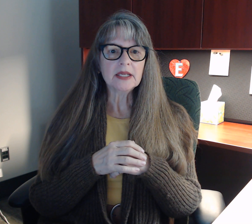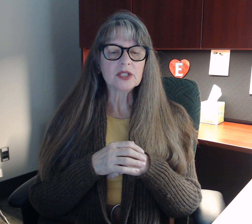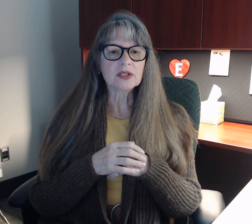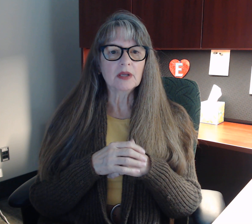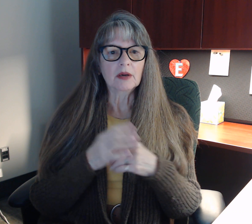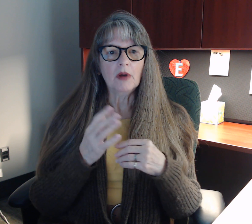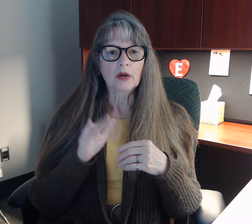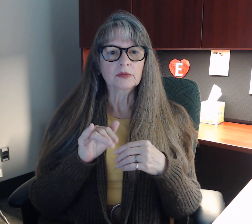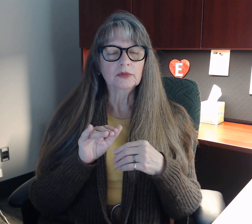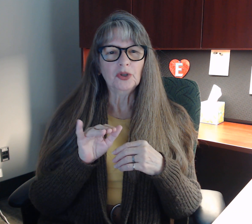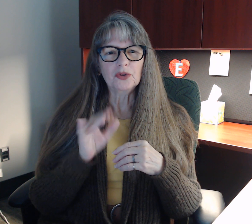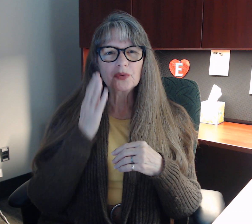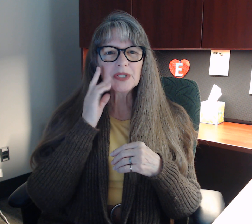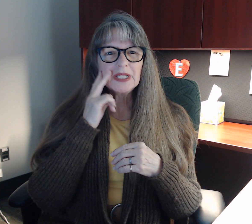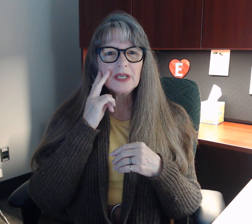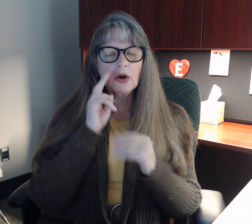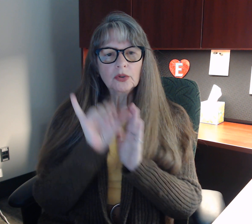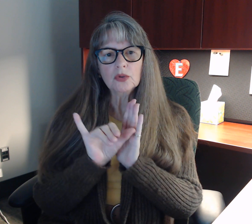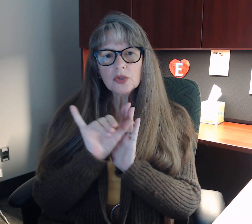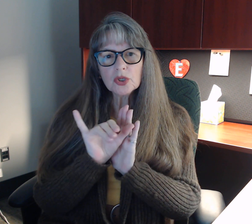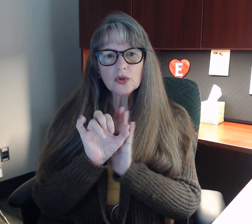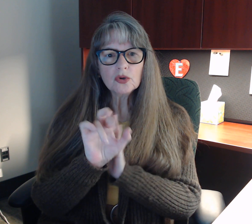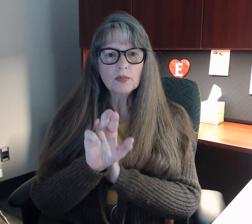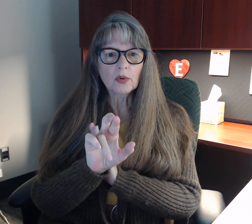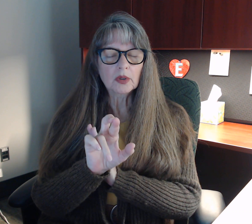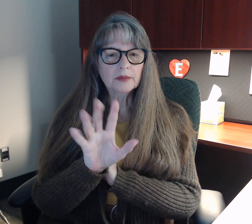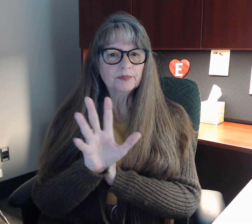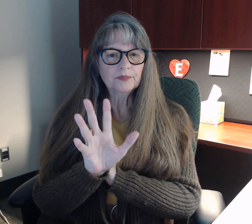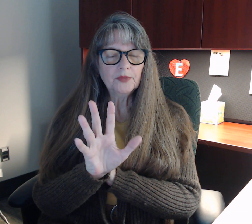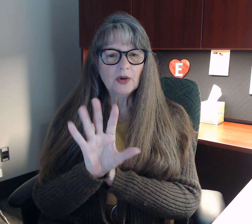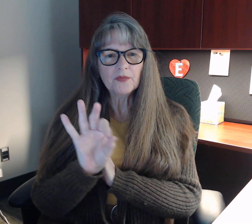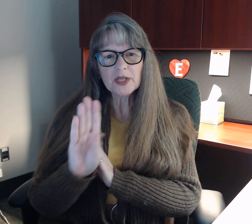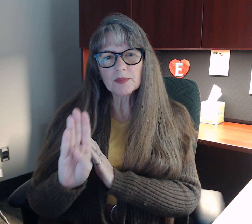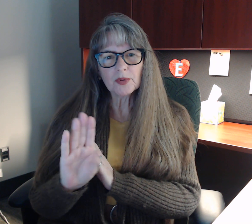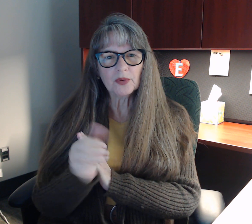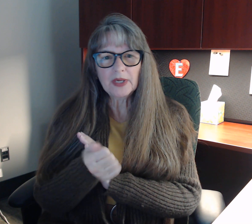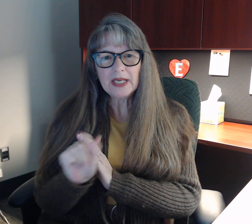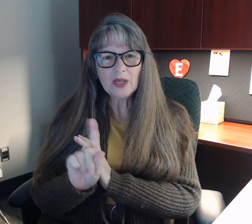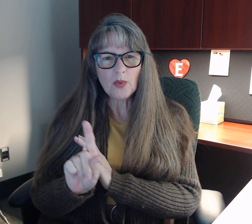it's on you see on YouTube or Facebook or anywhere